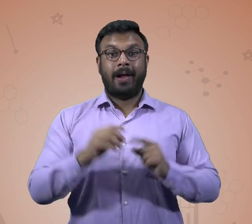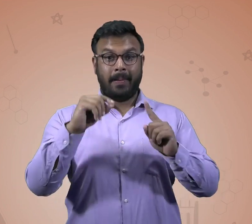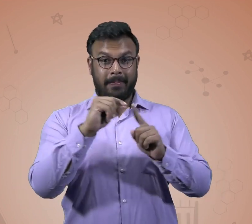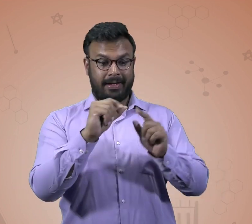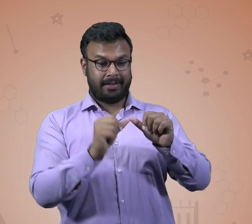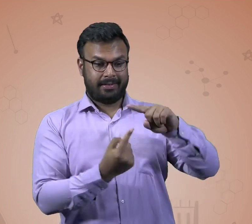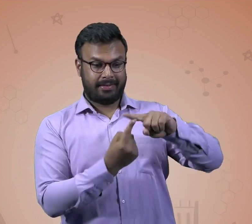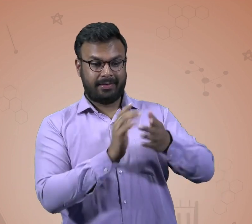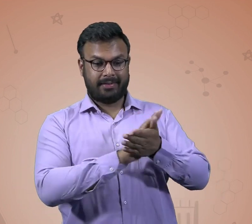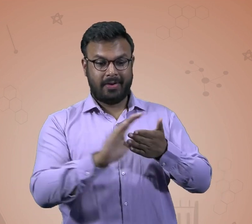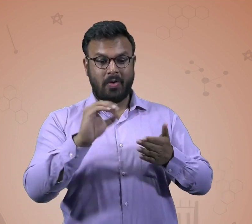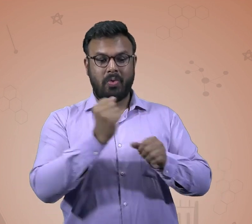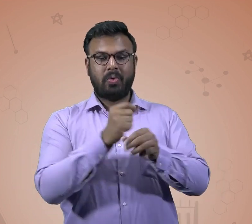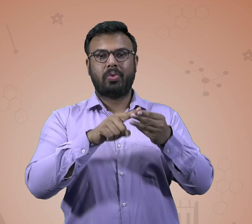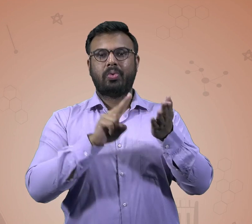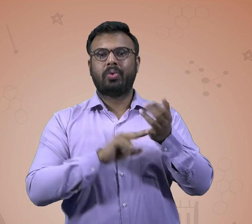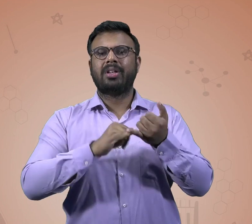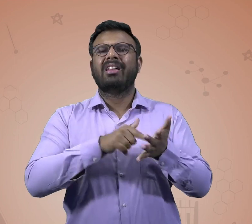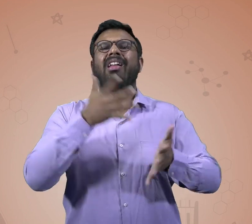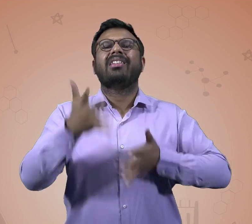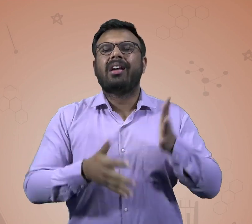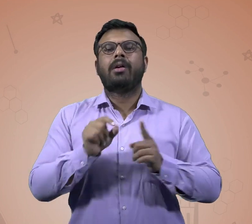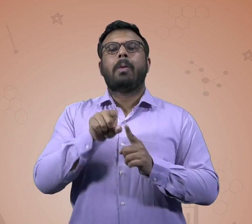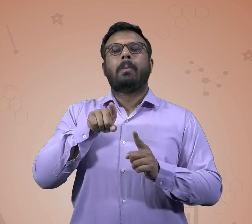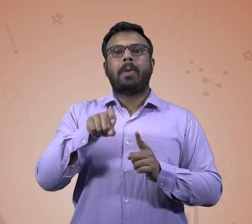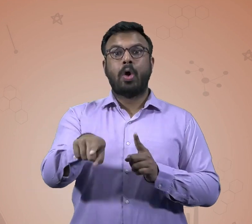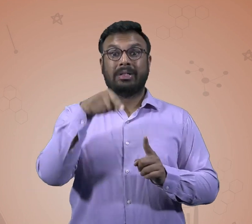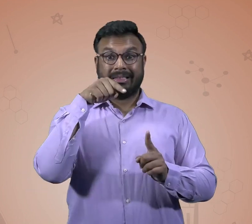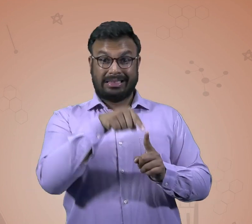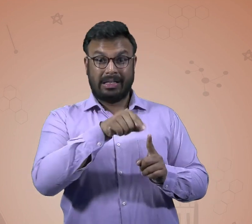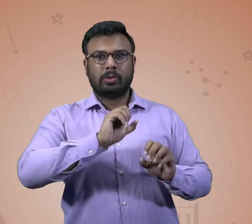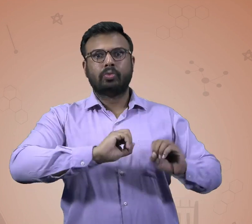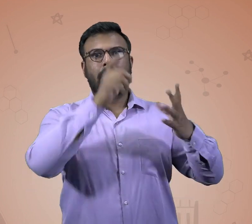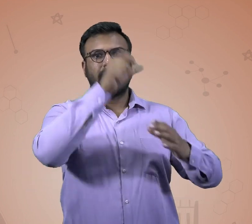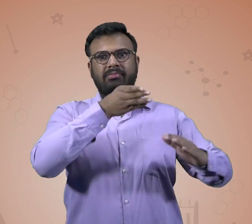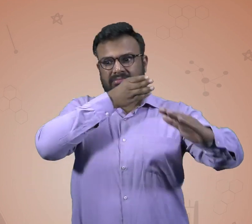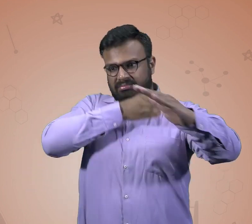Our body is under constant threat from various kinds of disease-causing pathogens.